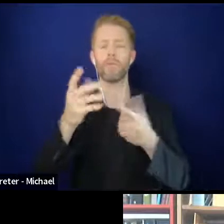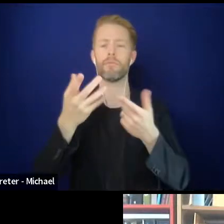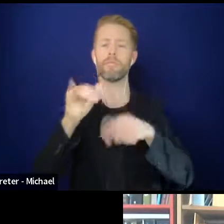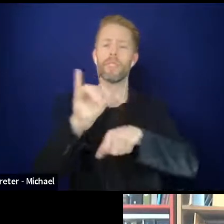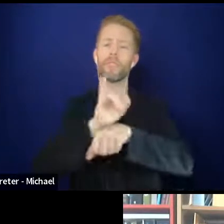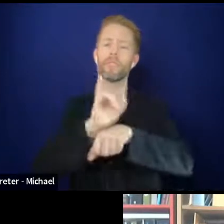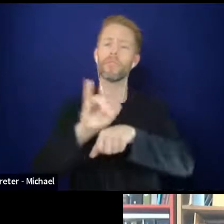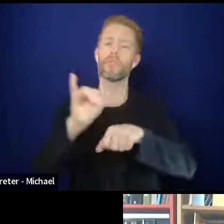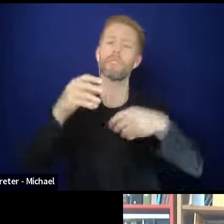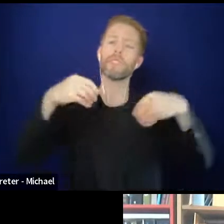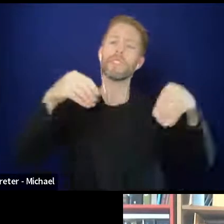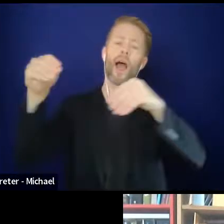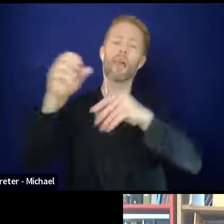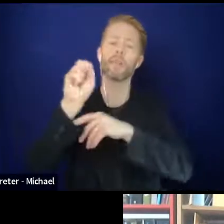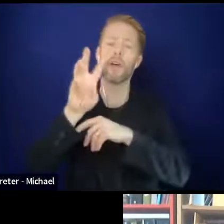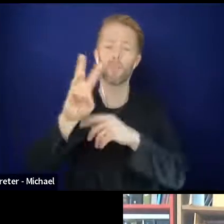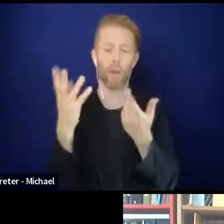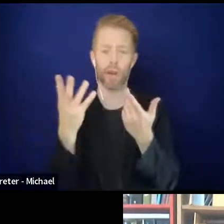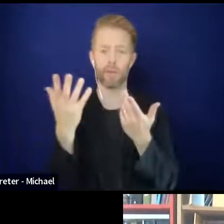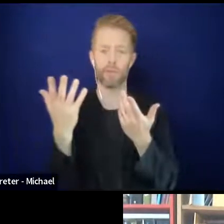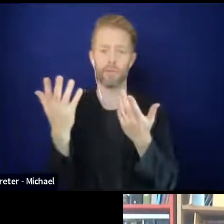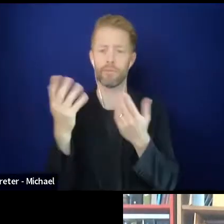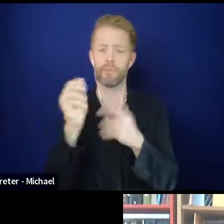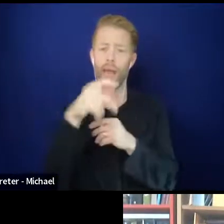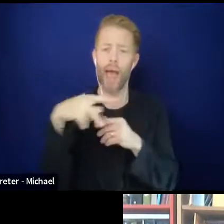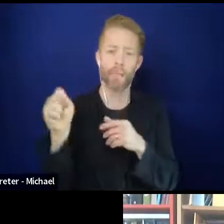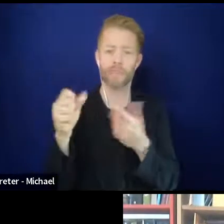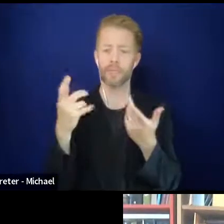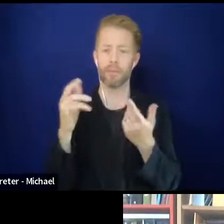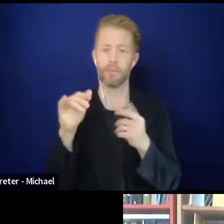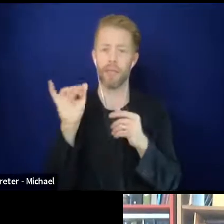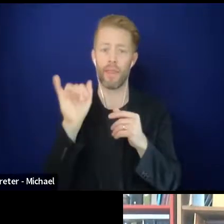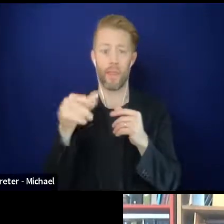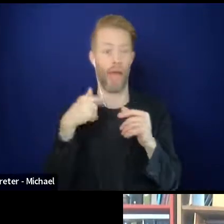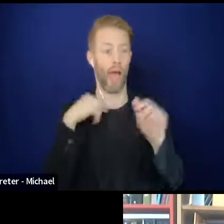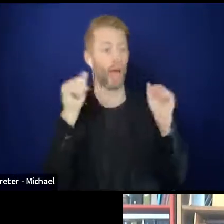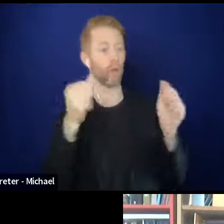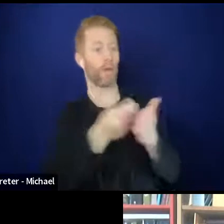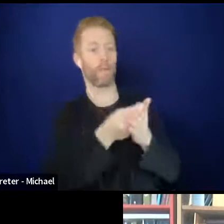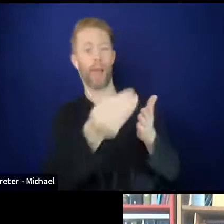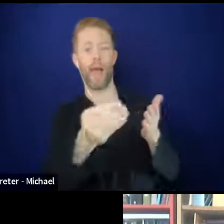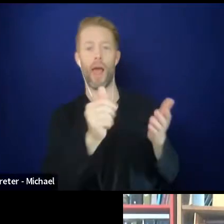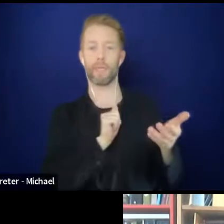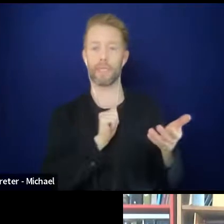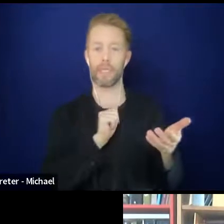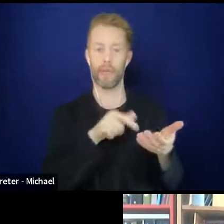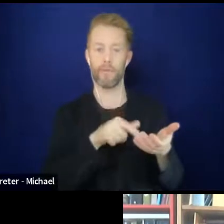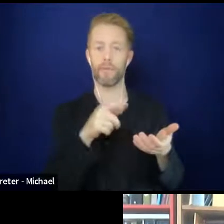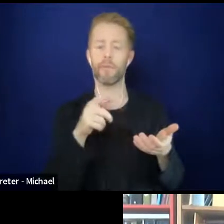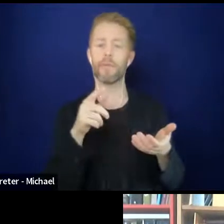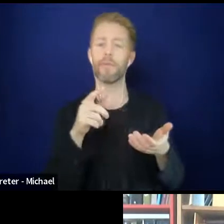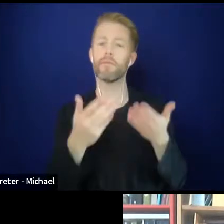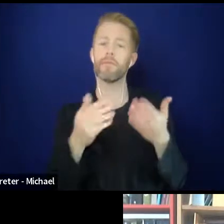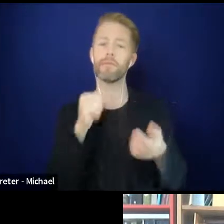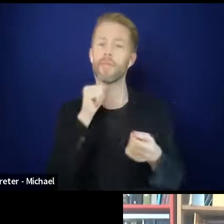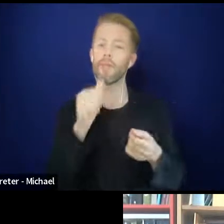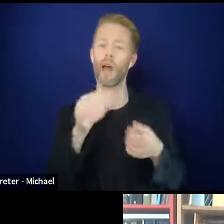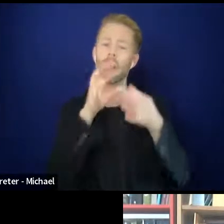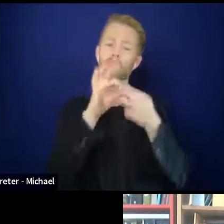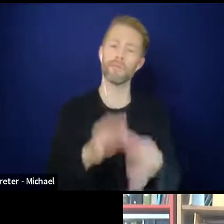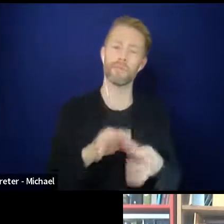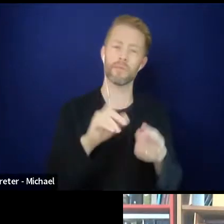about these apps and tools that I may find on my phone that are not directly related to health? What kind of health